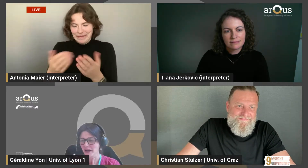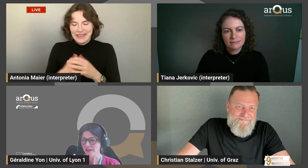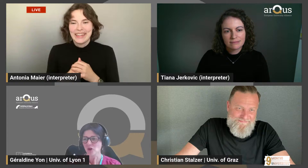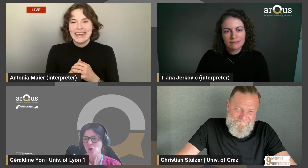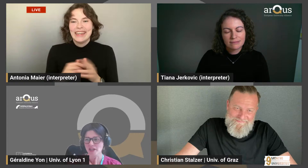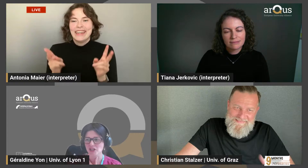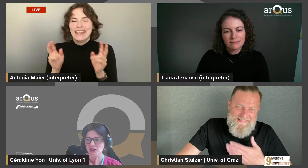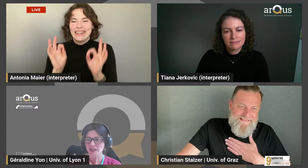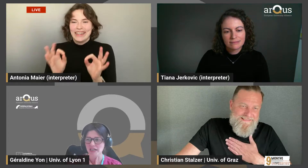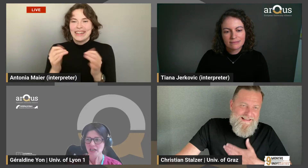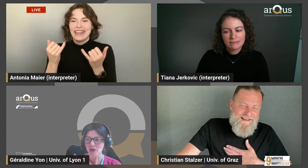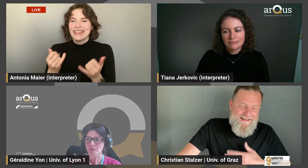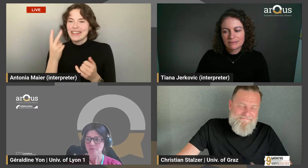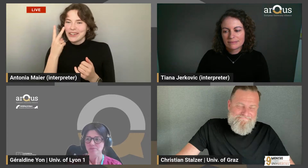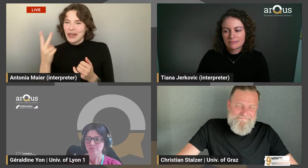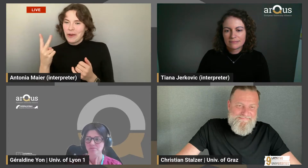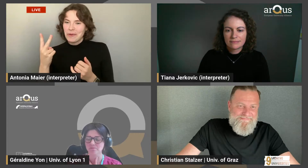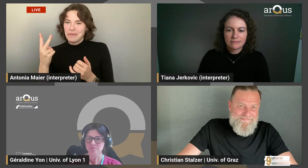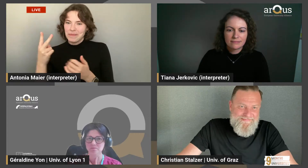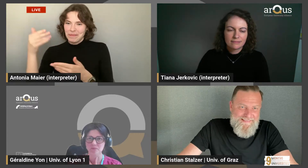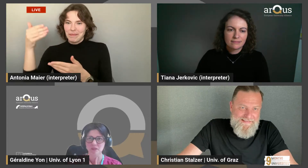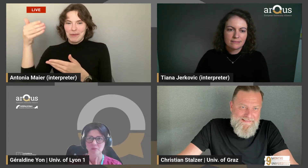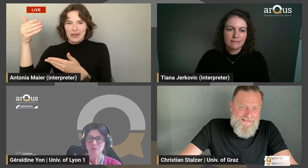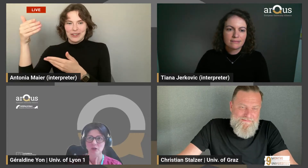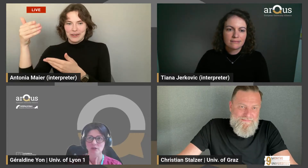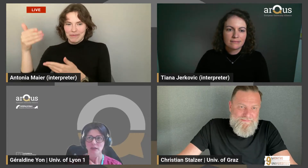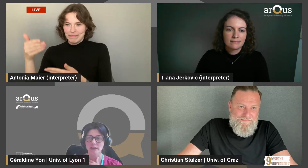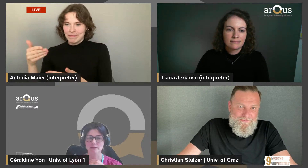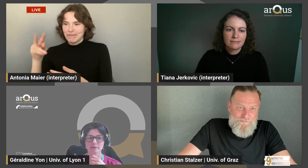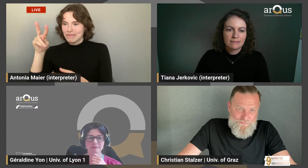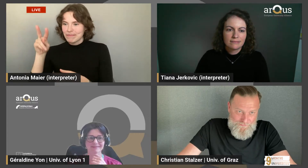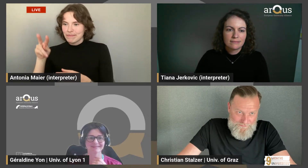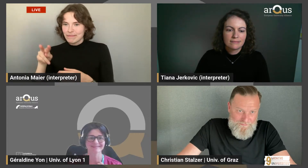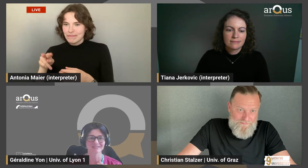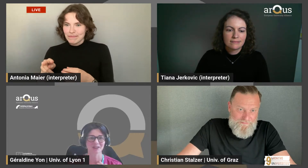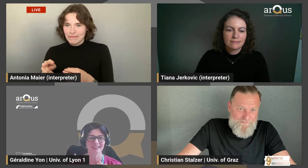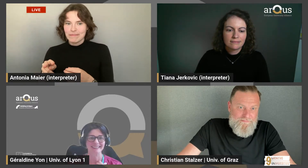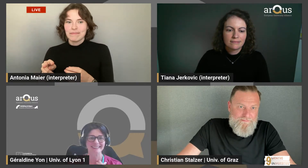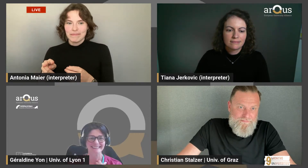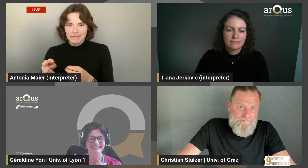So I have a question. My pleasure.